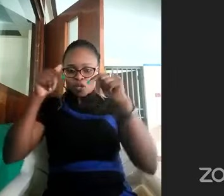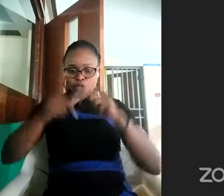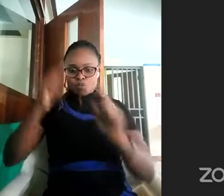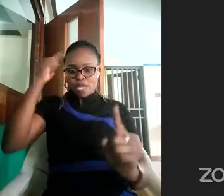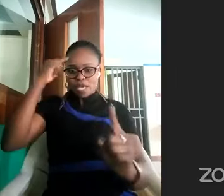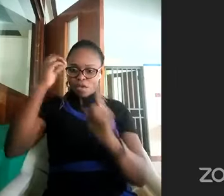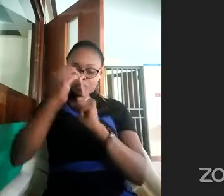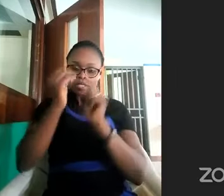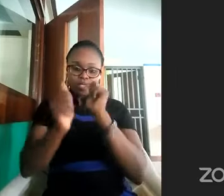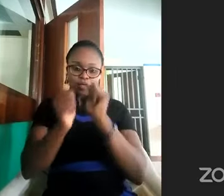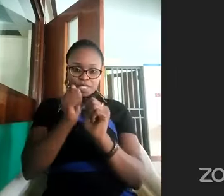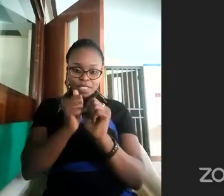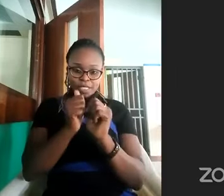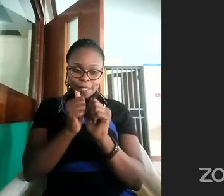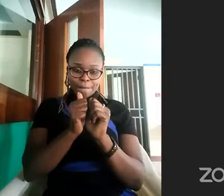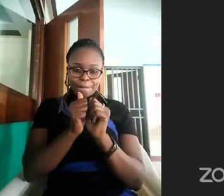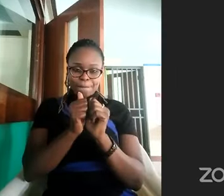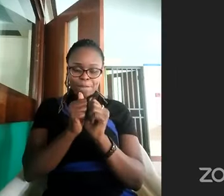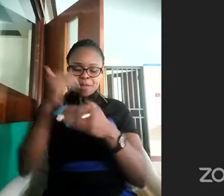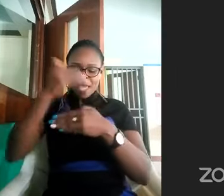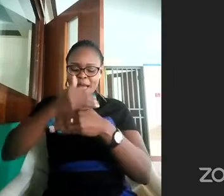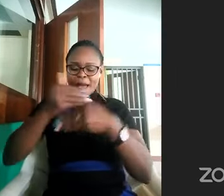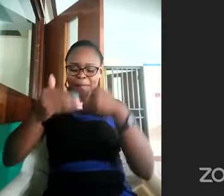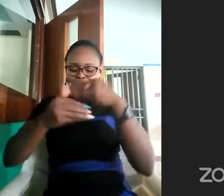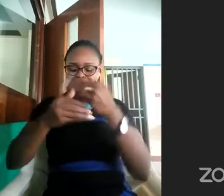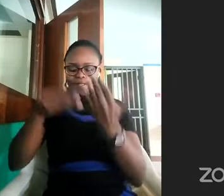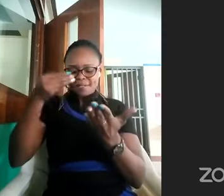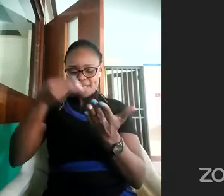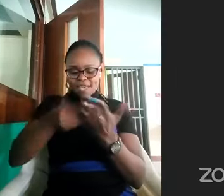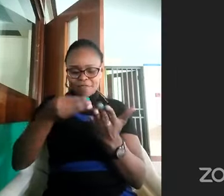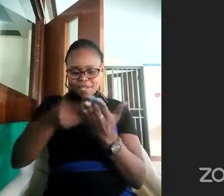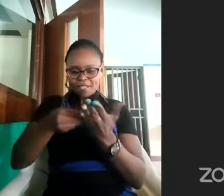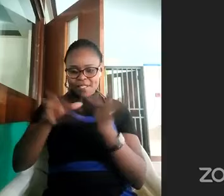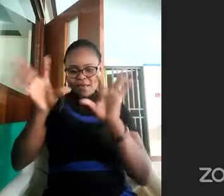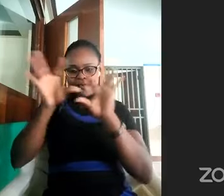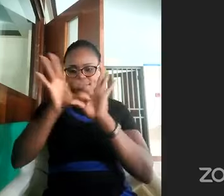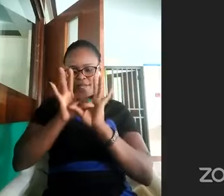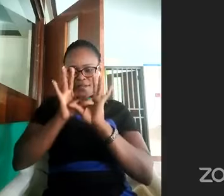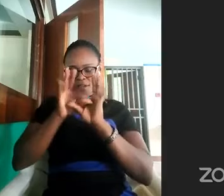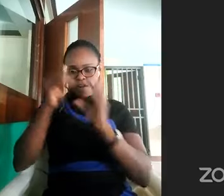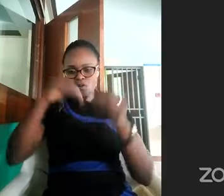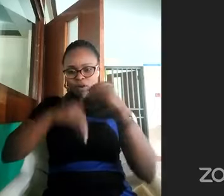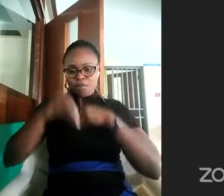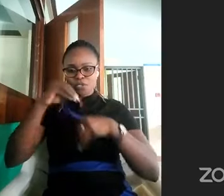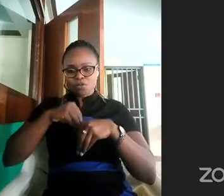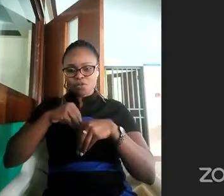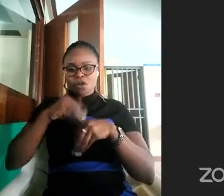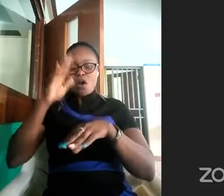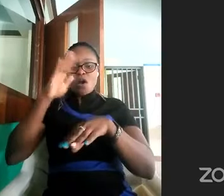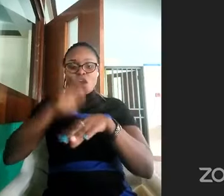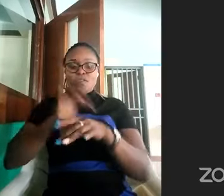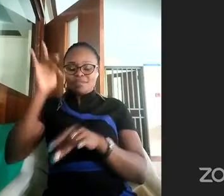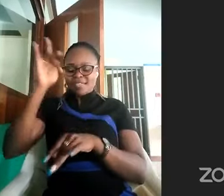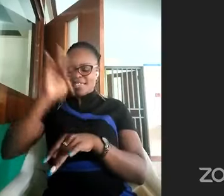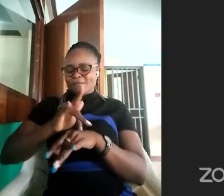of our today's webinar is to build evidence on the linkages of corruption and its effect on the sexual reproductive health rights of women and girls